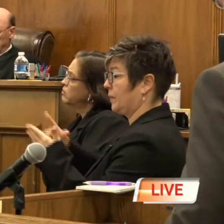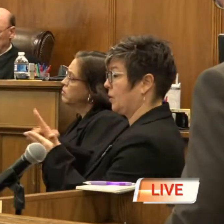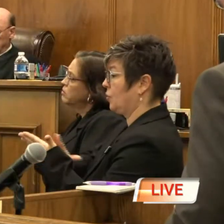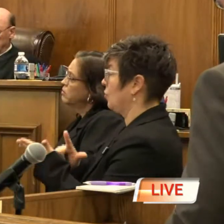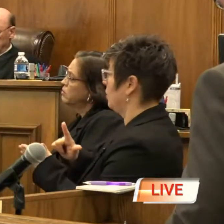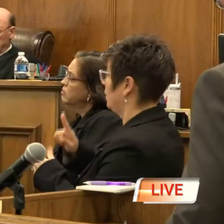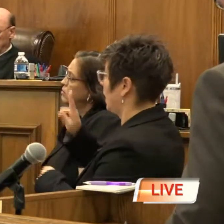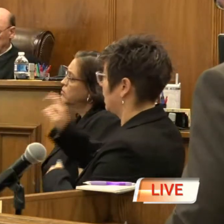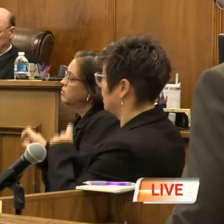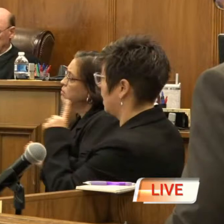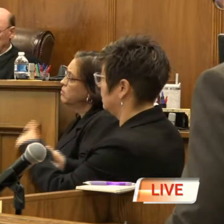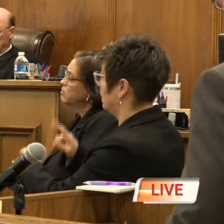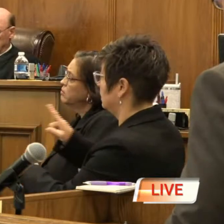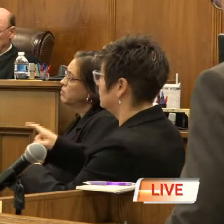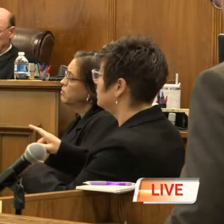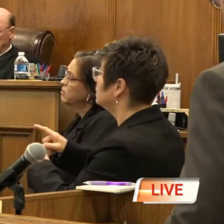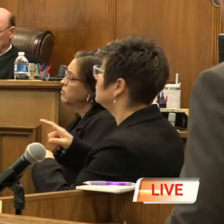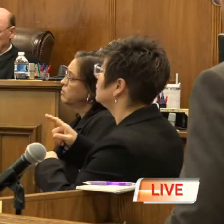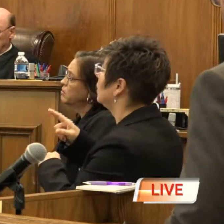that correct?